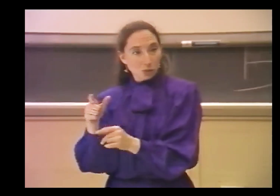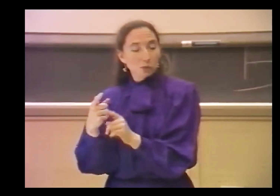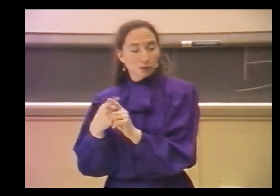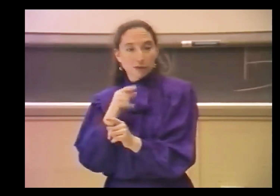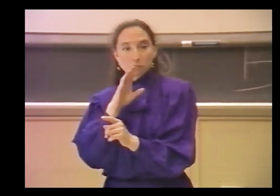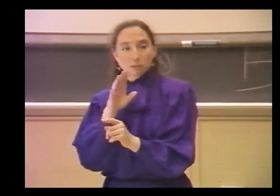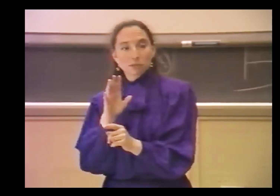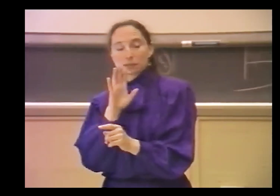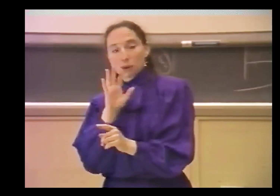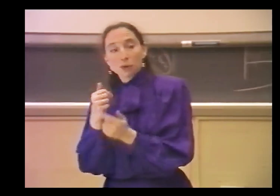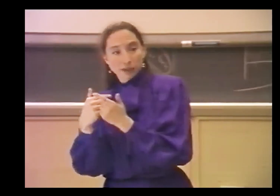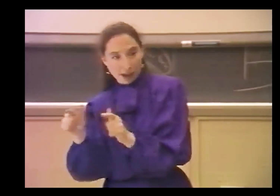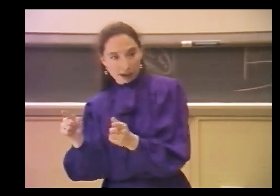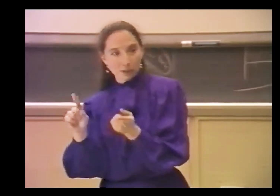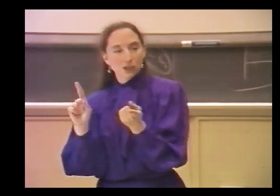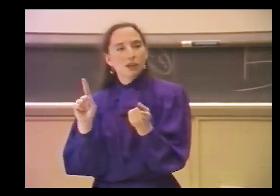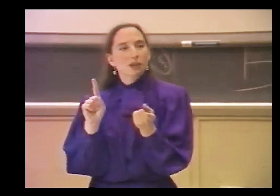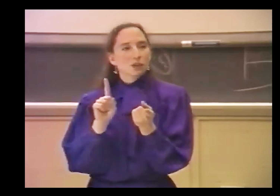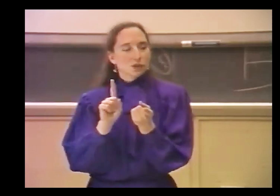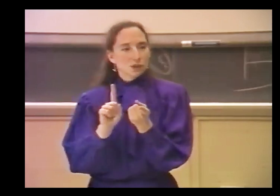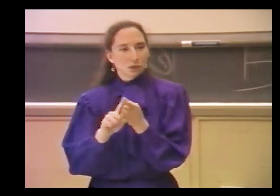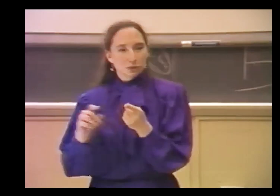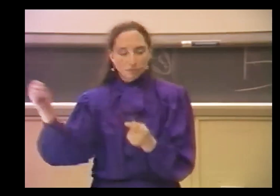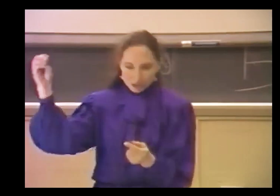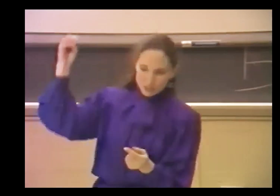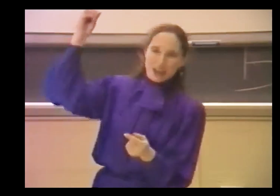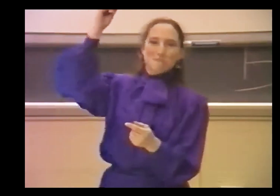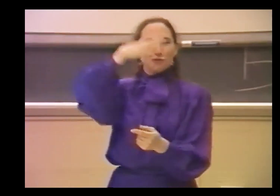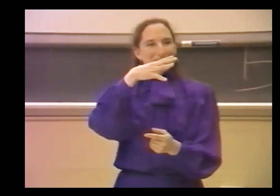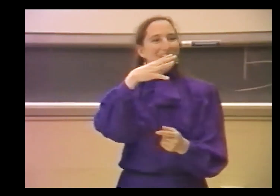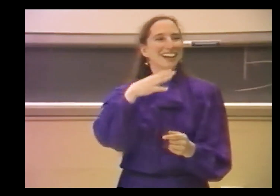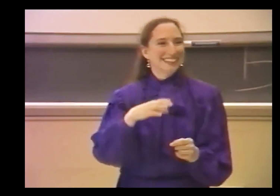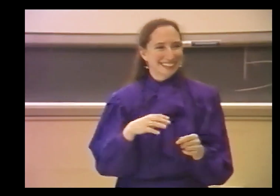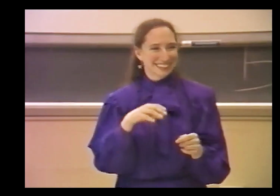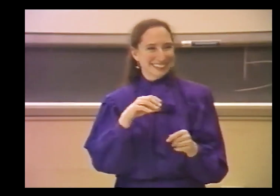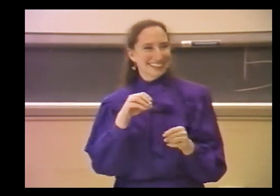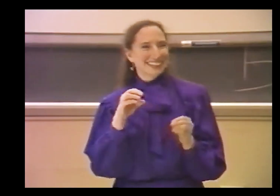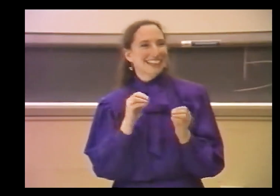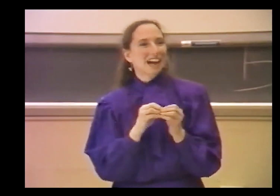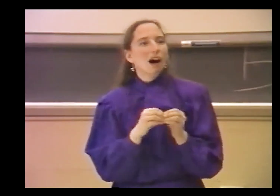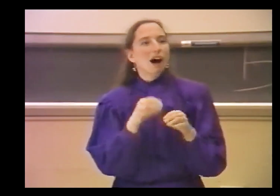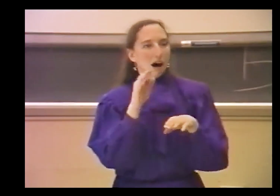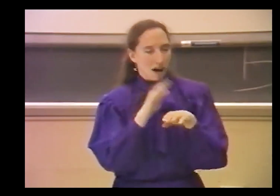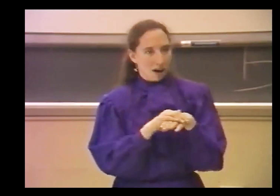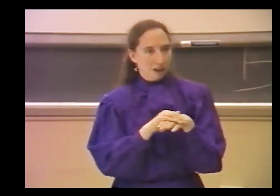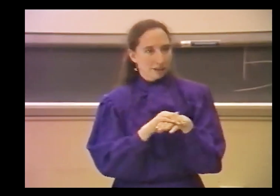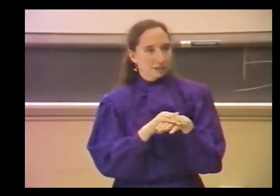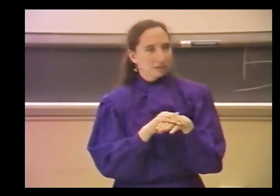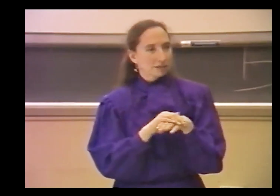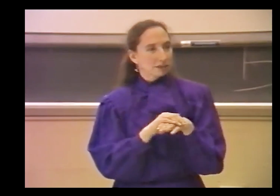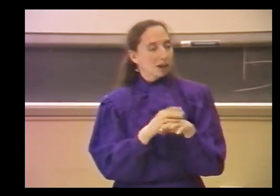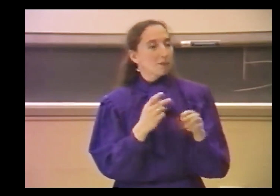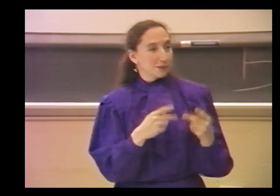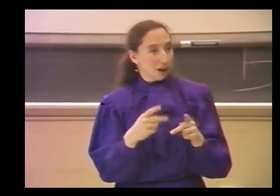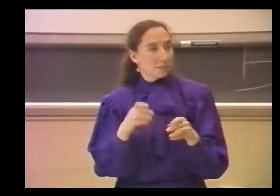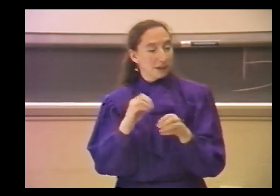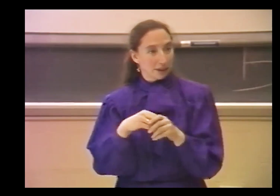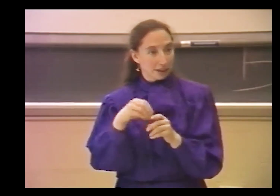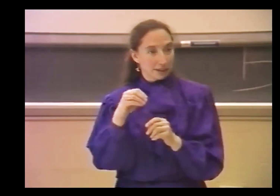tool from spoken language to shed more light on phenomena